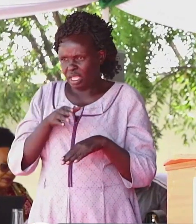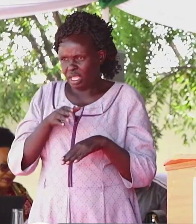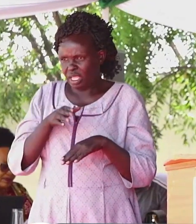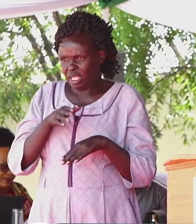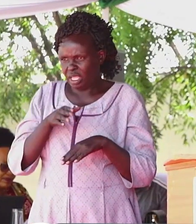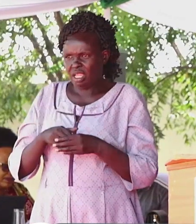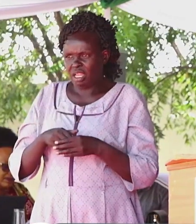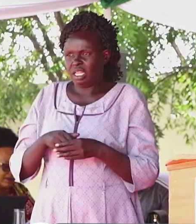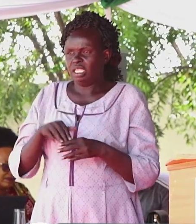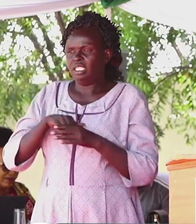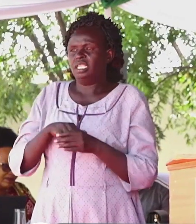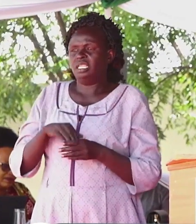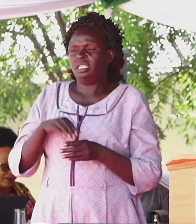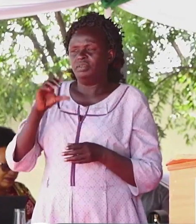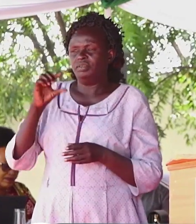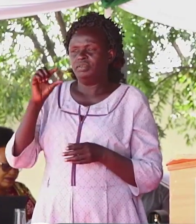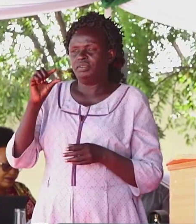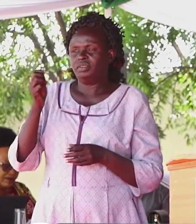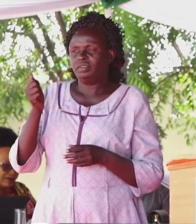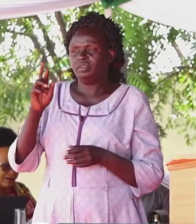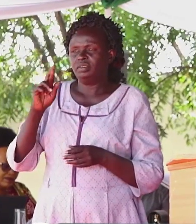Garissa County in